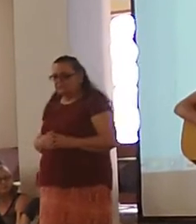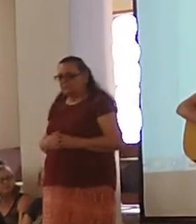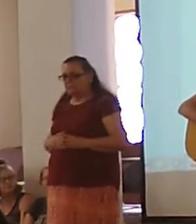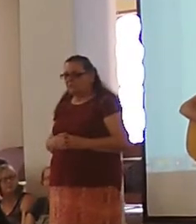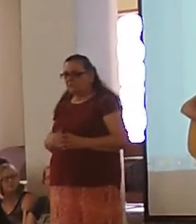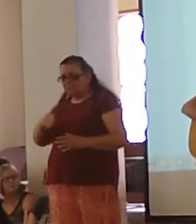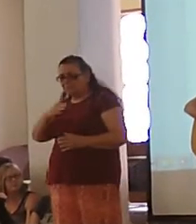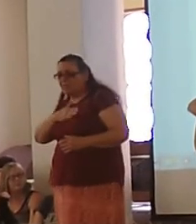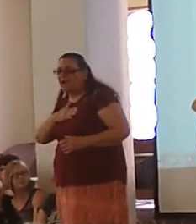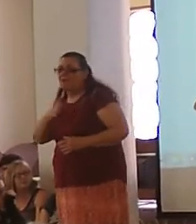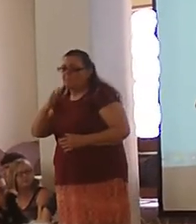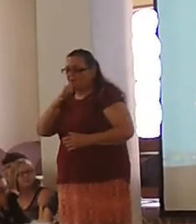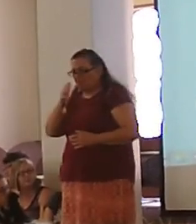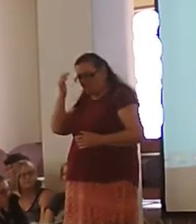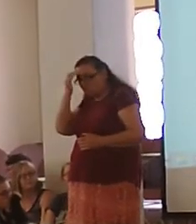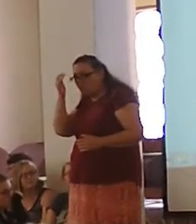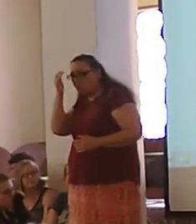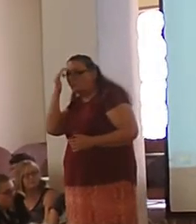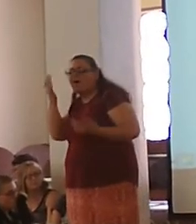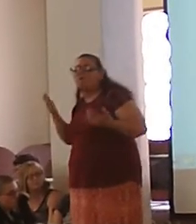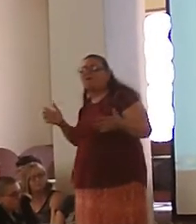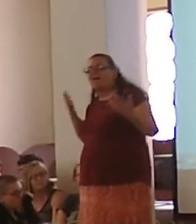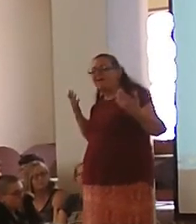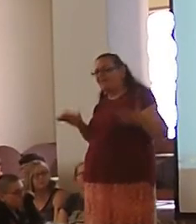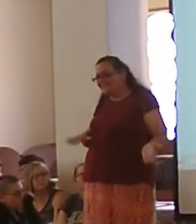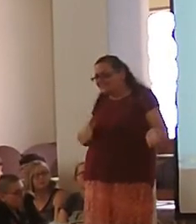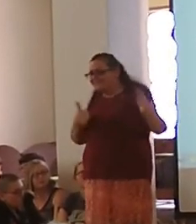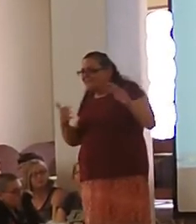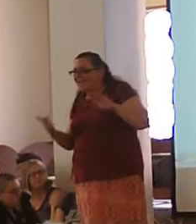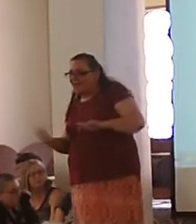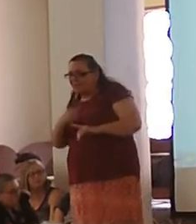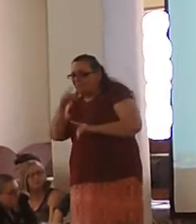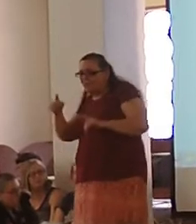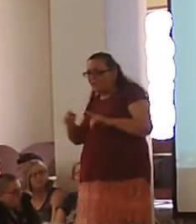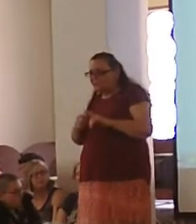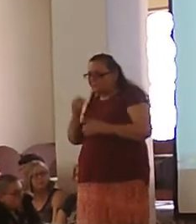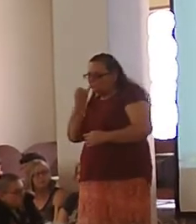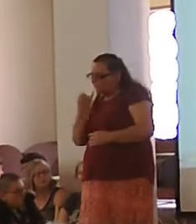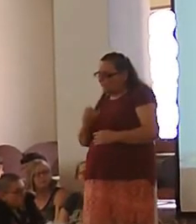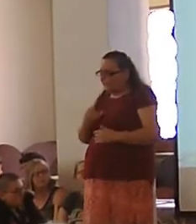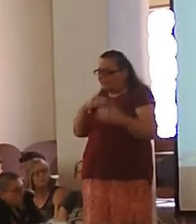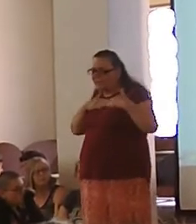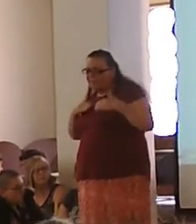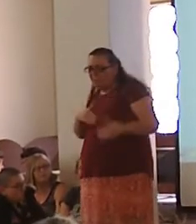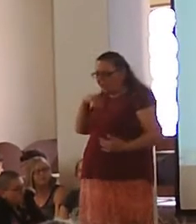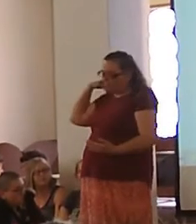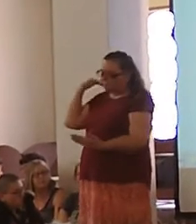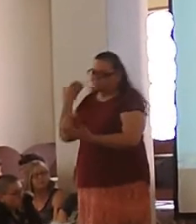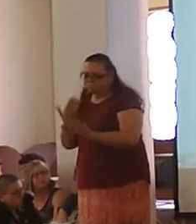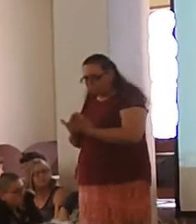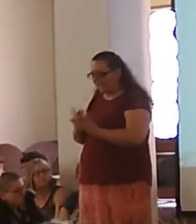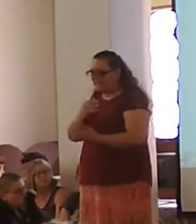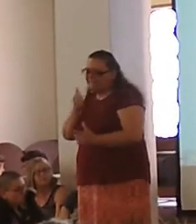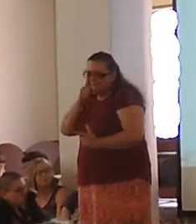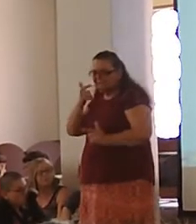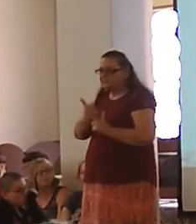His mama knew he was dead as soon as his skinny body hit the floor, and his little sister still